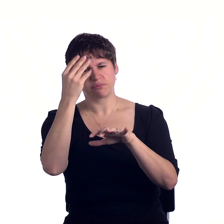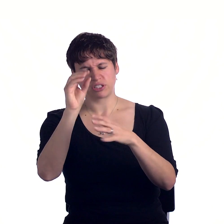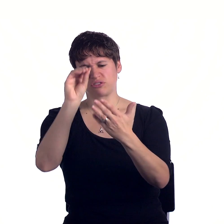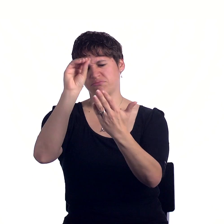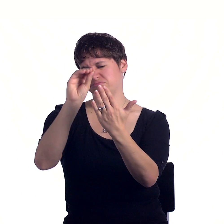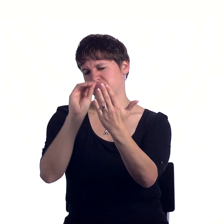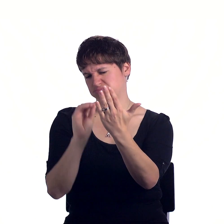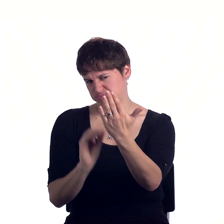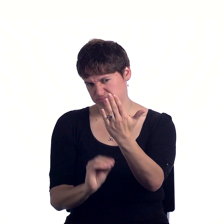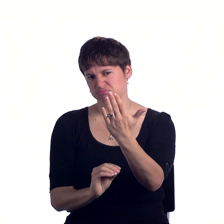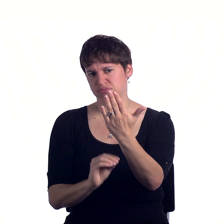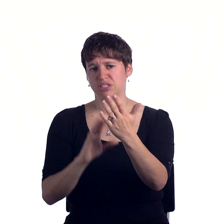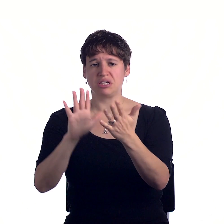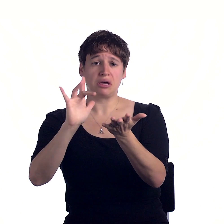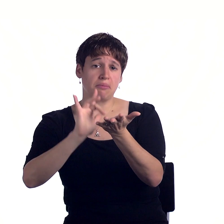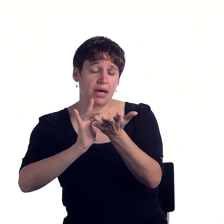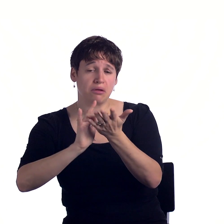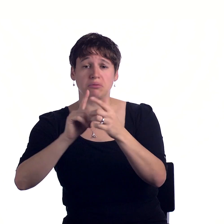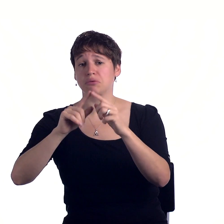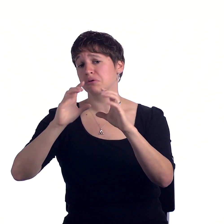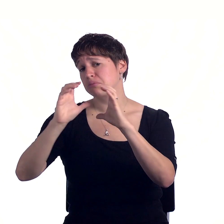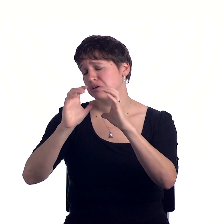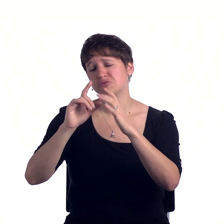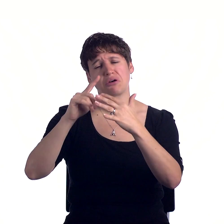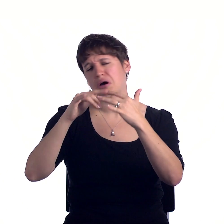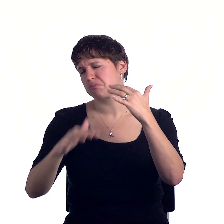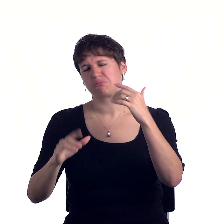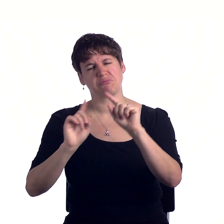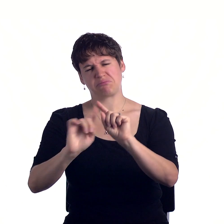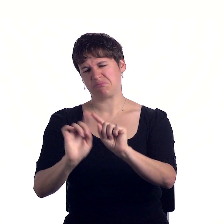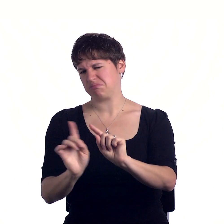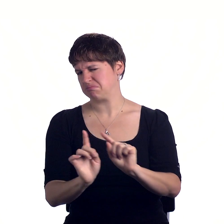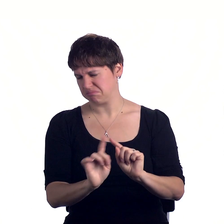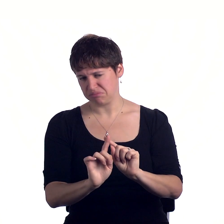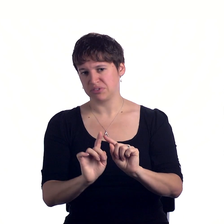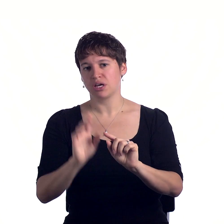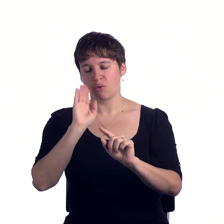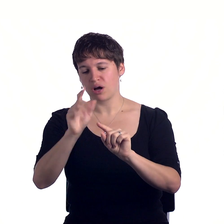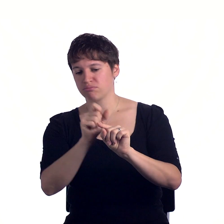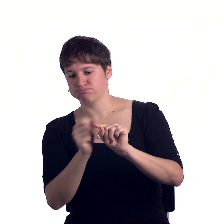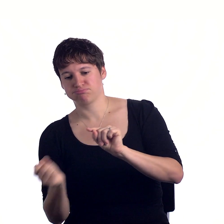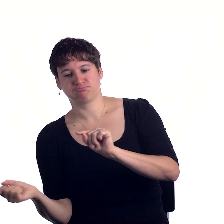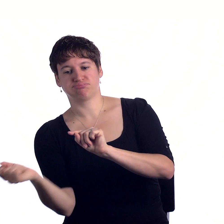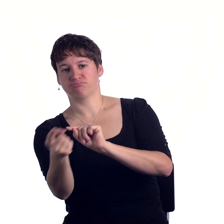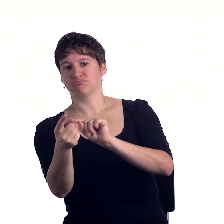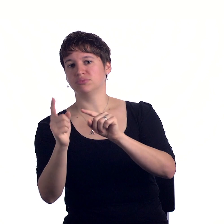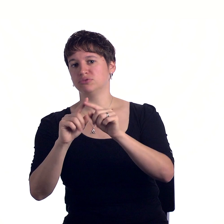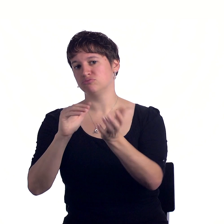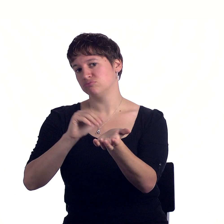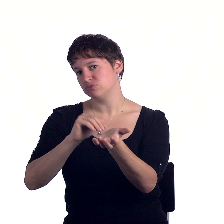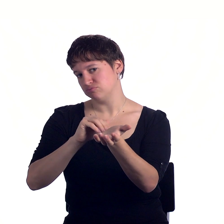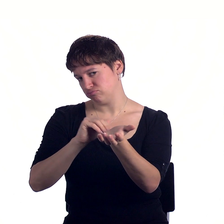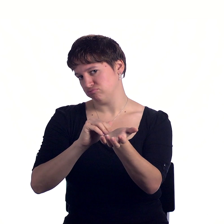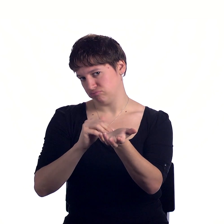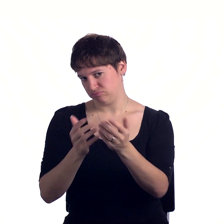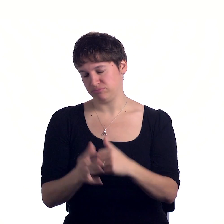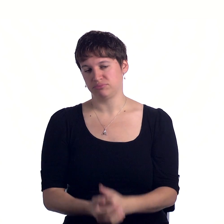you communicate with your doctor's office and access your medical records through your computer or